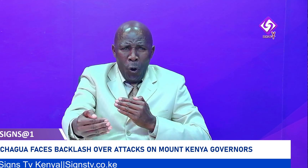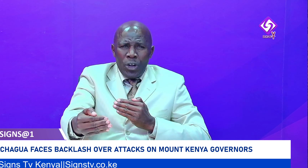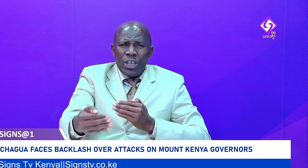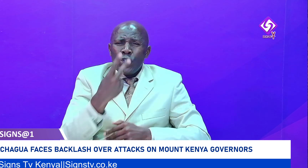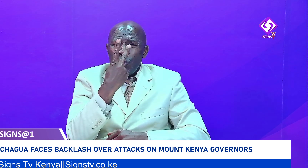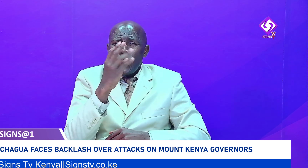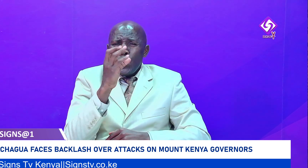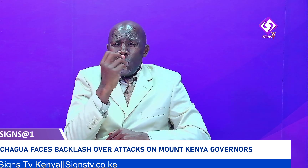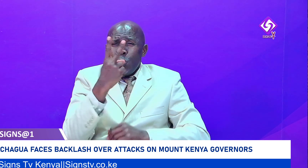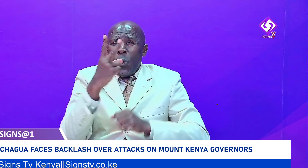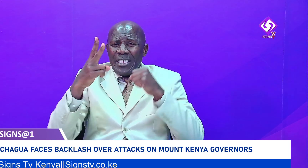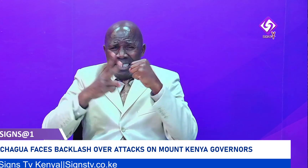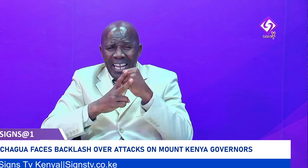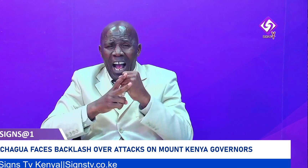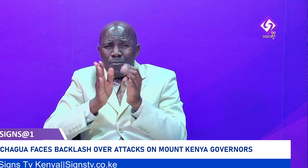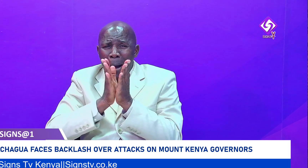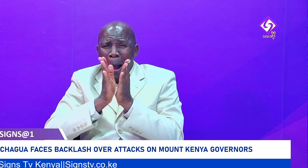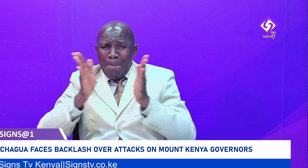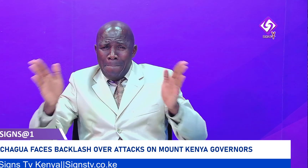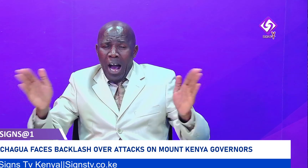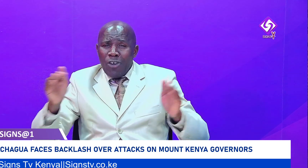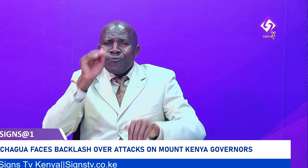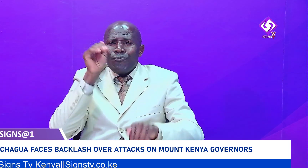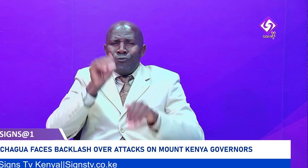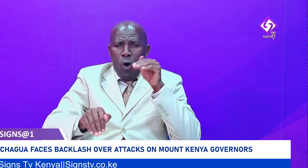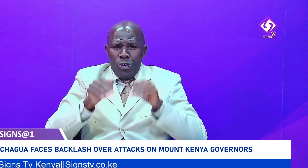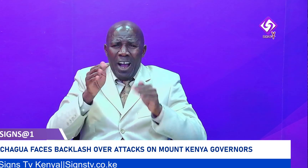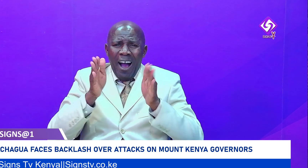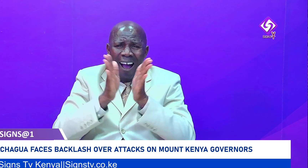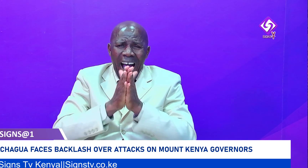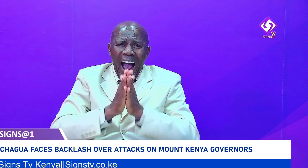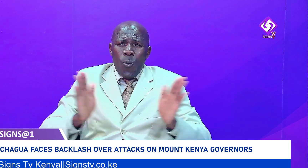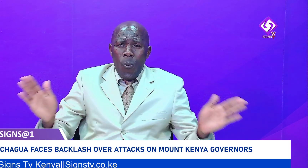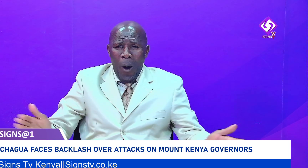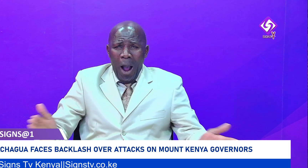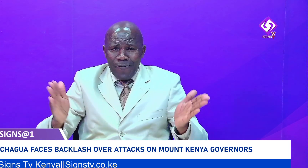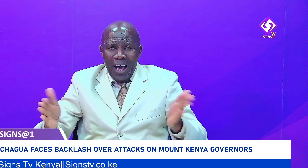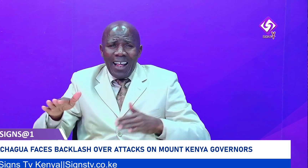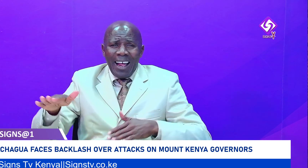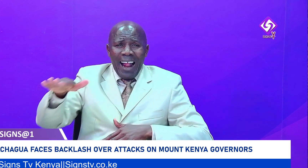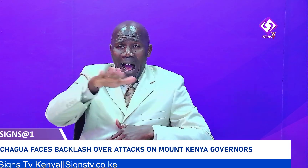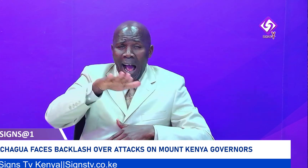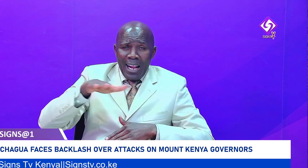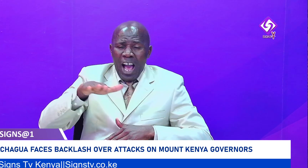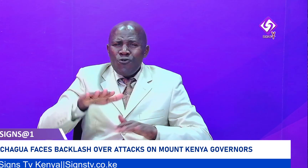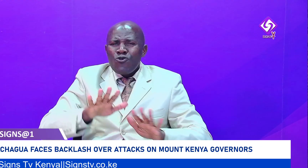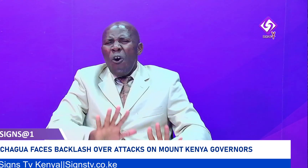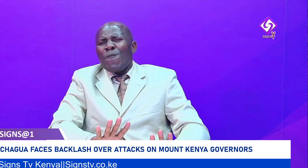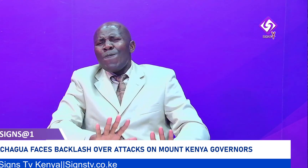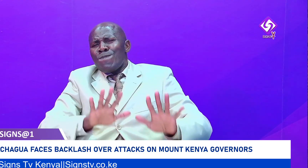ahead of the 2027 general election and urged residents to shun their leadership.